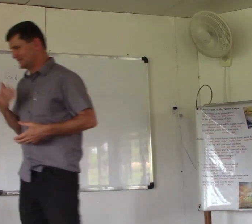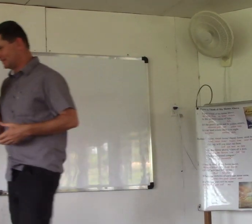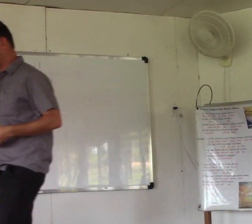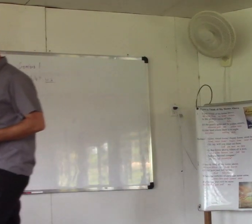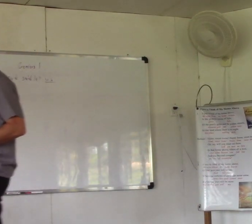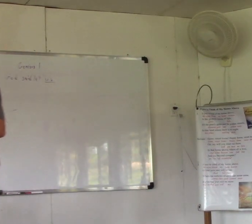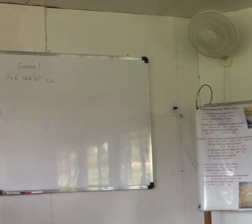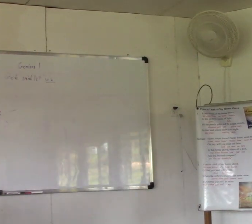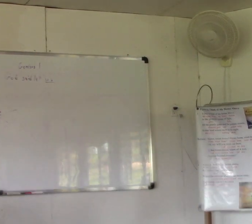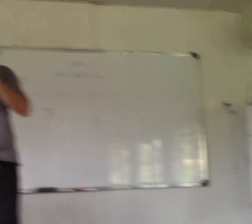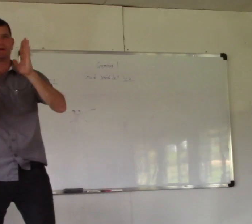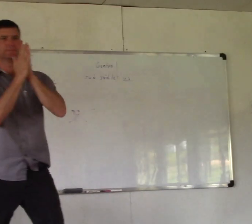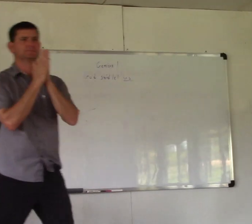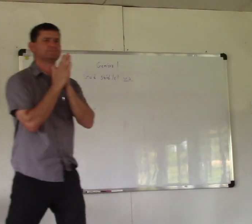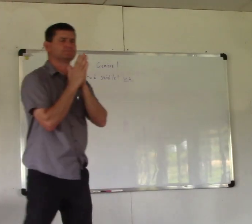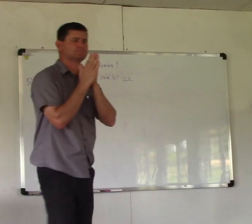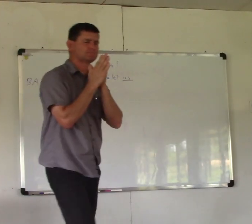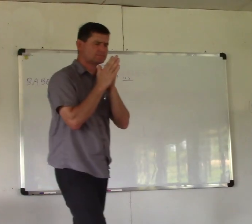Thank you. Let's pray.